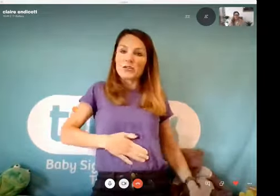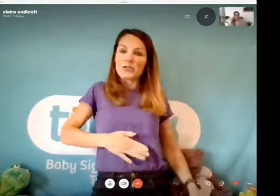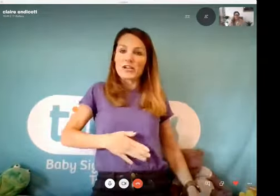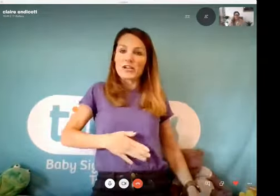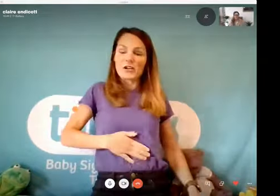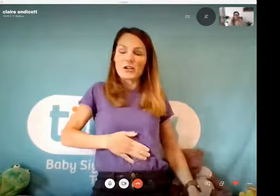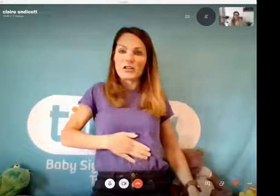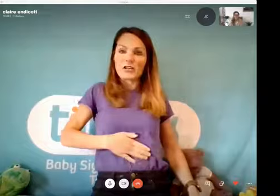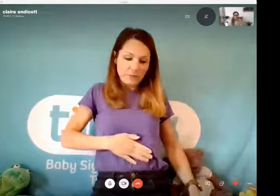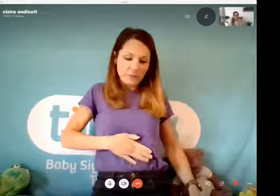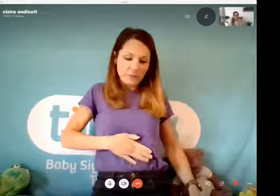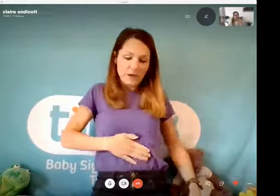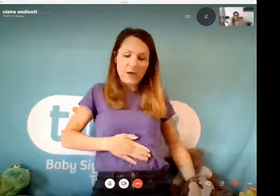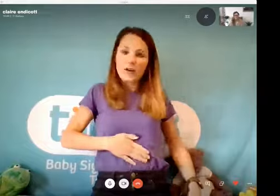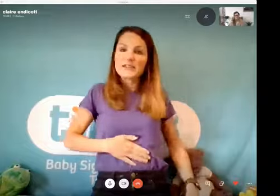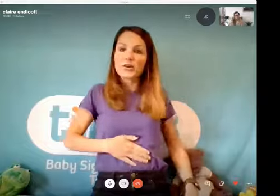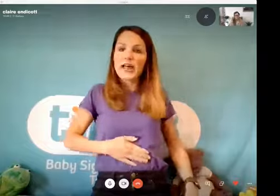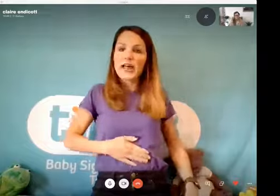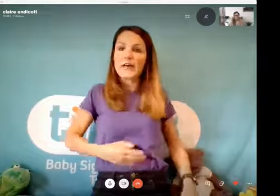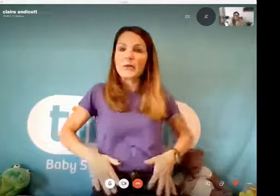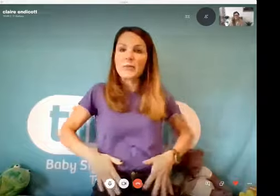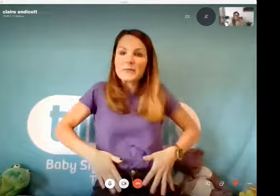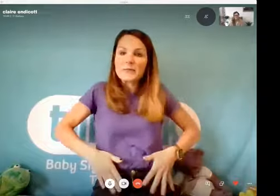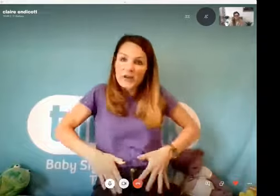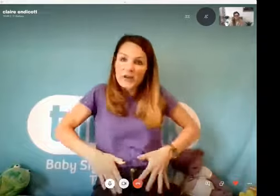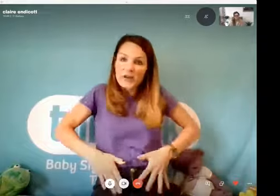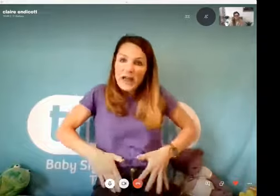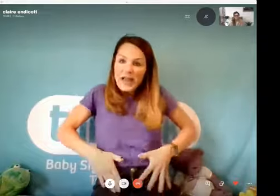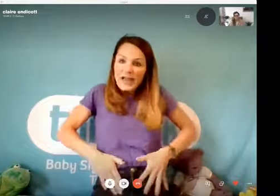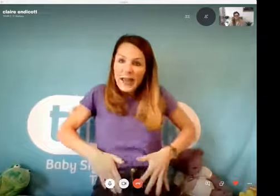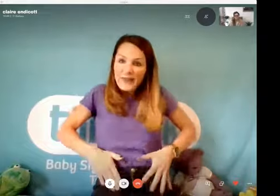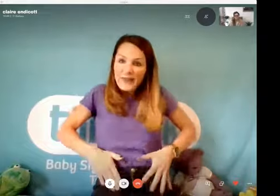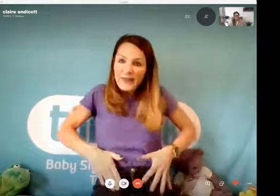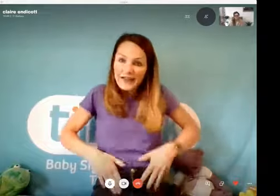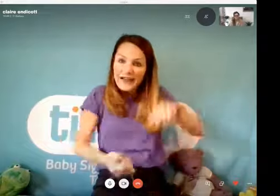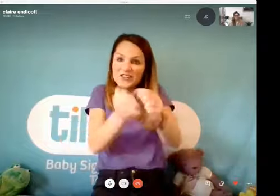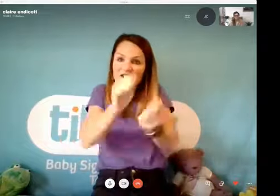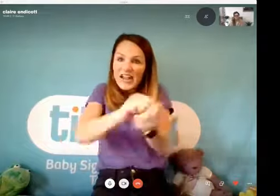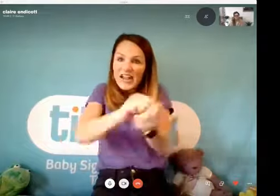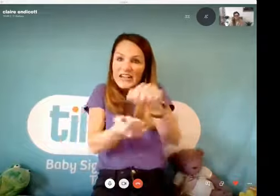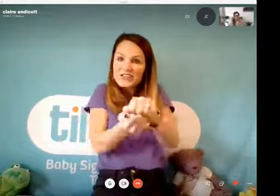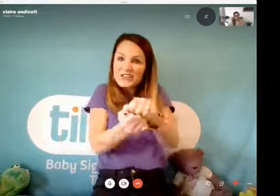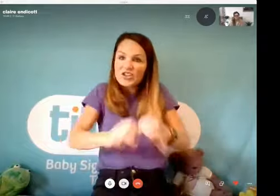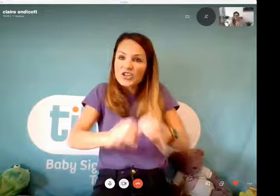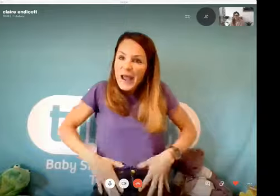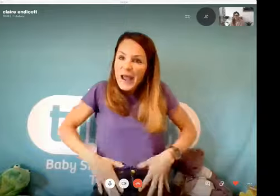on the tummy. Okay, so look out for them. It could be a bit different. Nappy. Let's change your